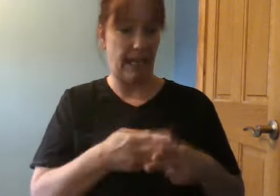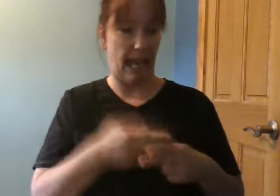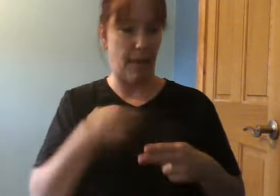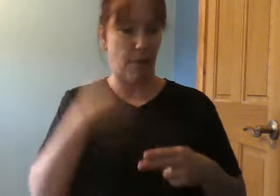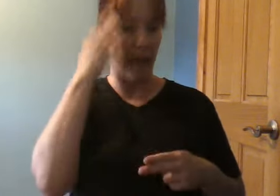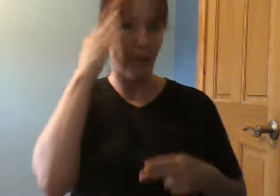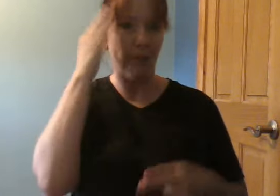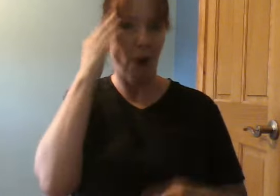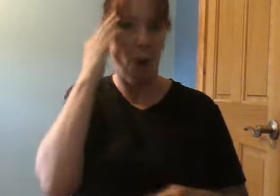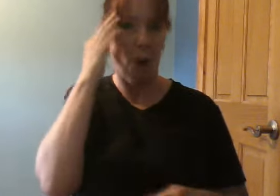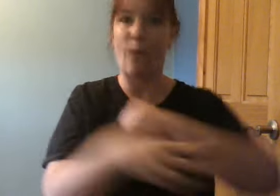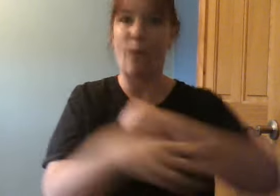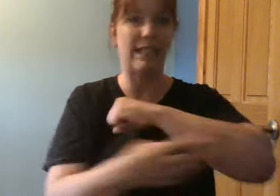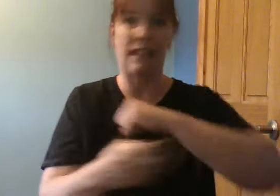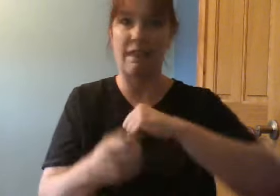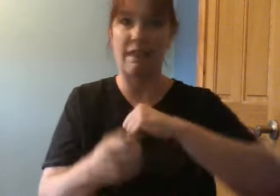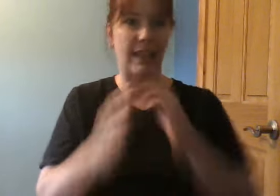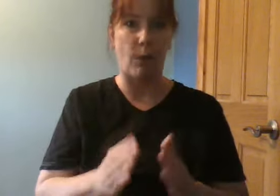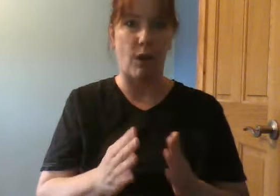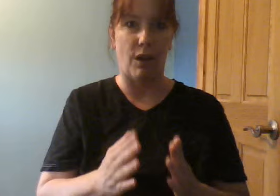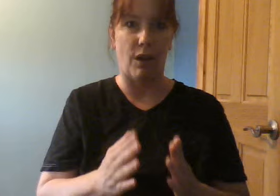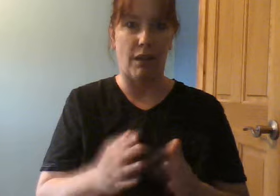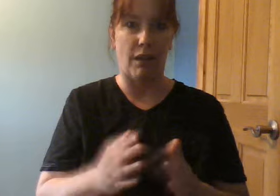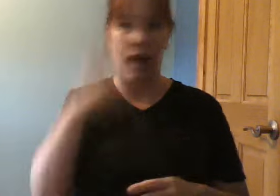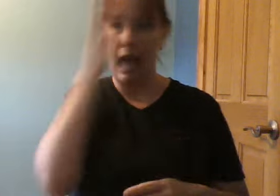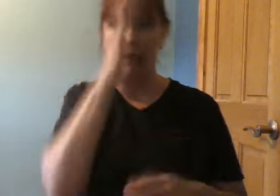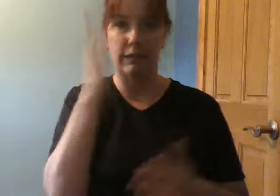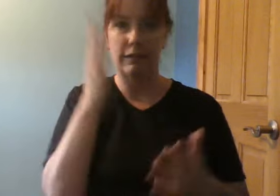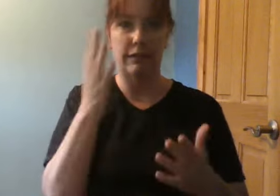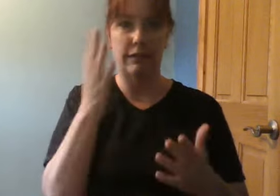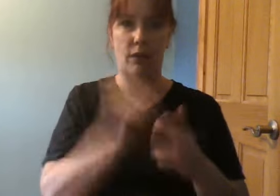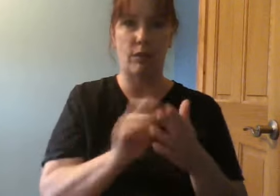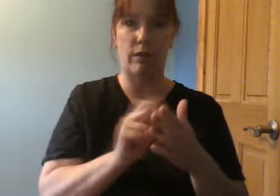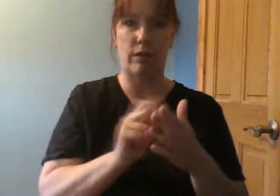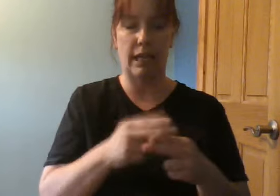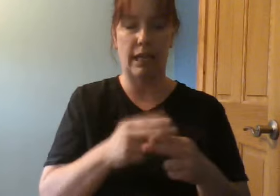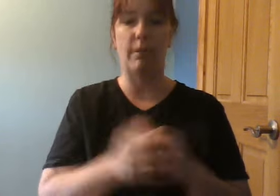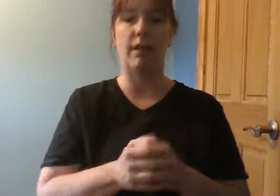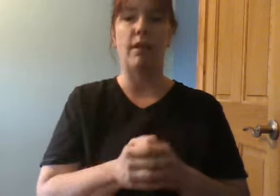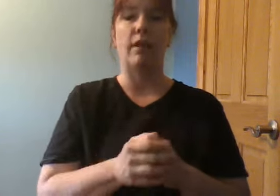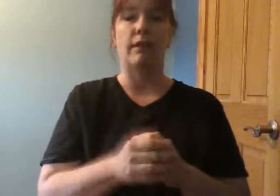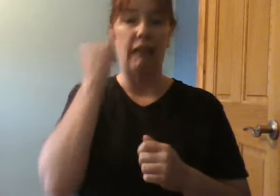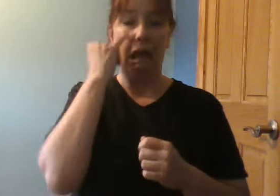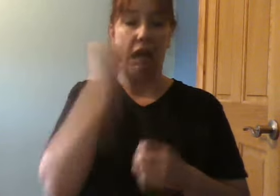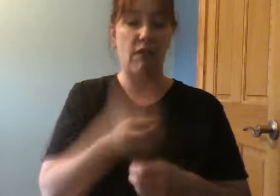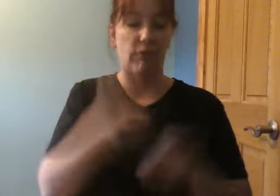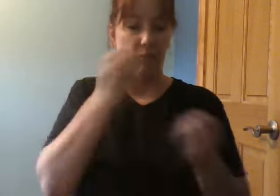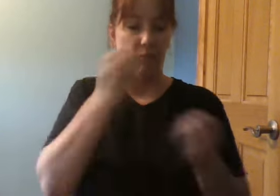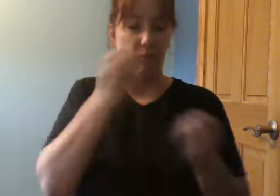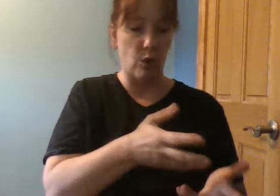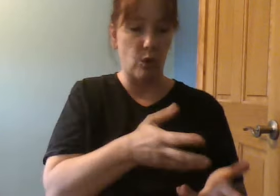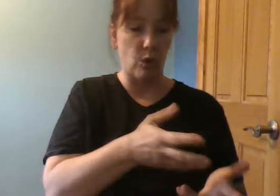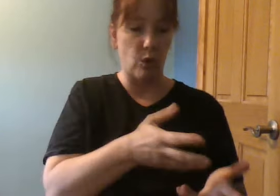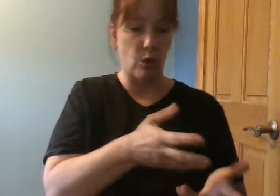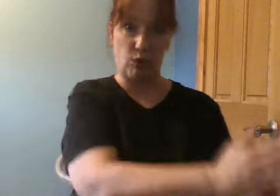So if you drop your card in the street, it means a criminal can pick it up and read it. They know the name. From the name they can find the address, and then they can go off and buy stuff